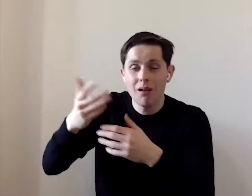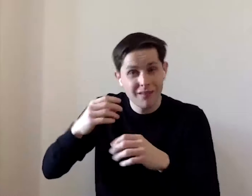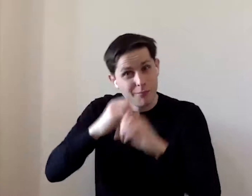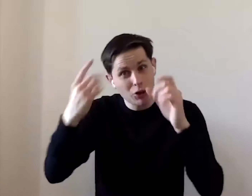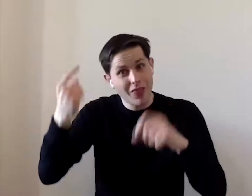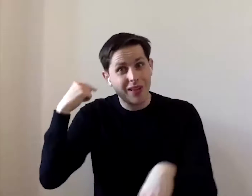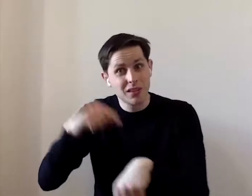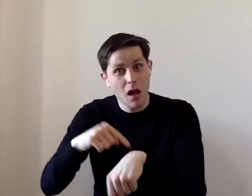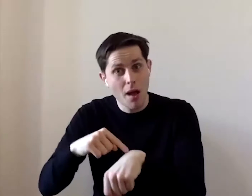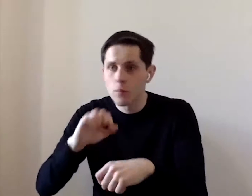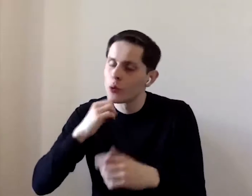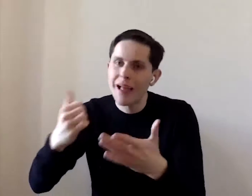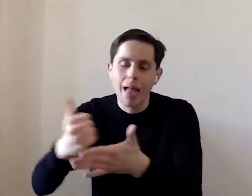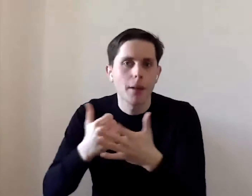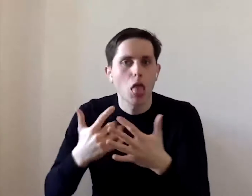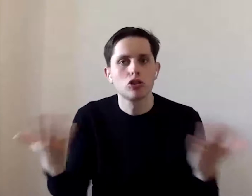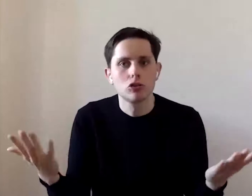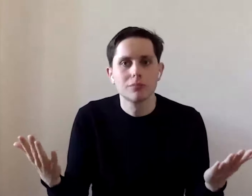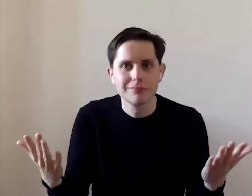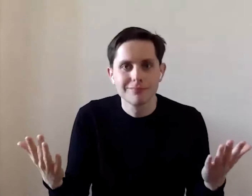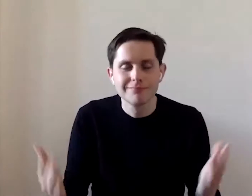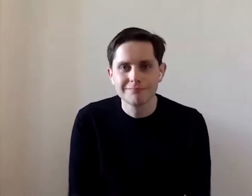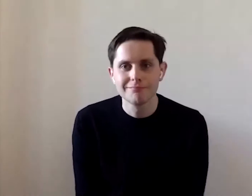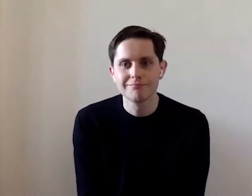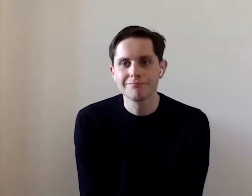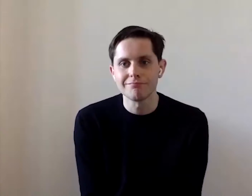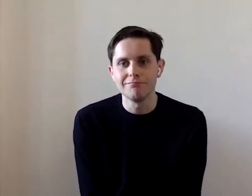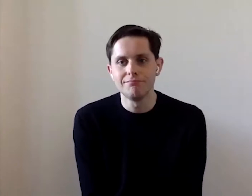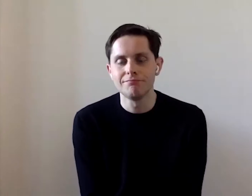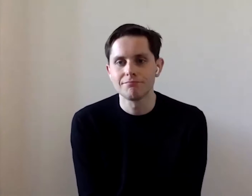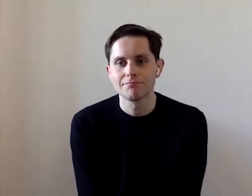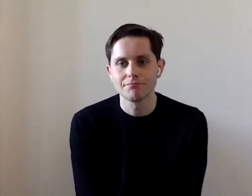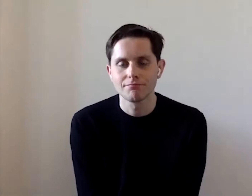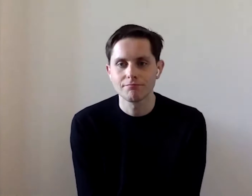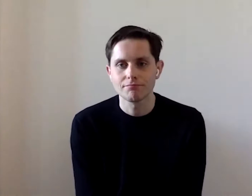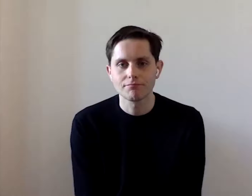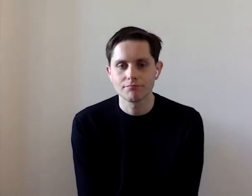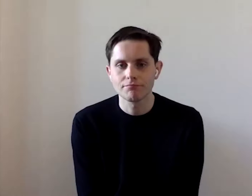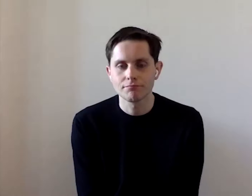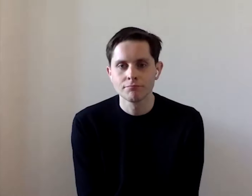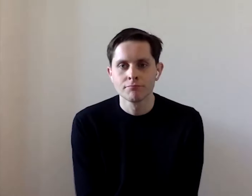you know, all these things would have definitely helped me in my journey had I had them 5-6 years ago.